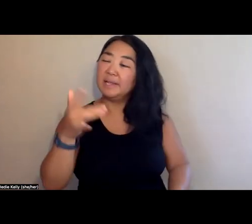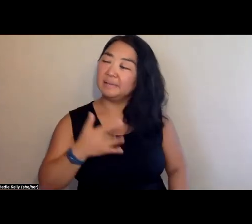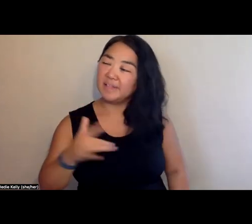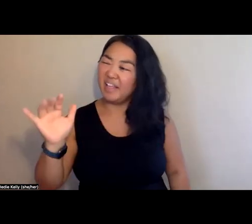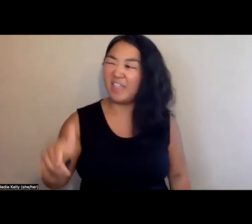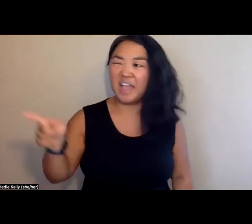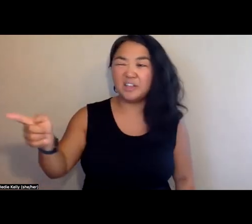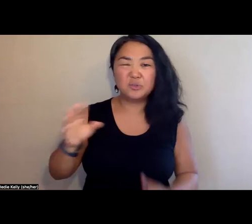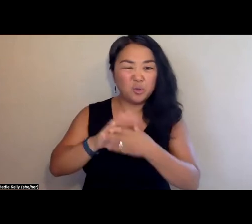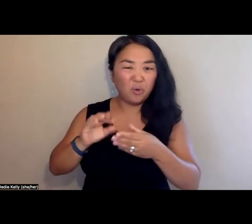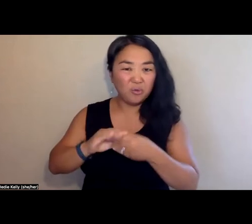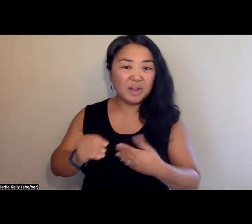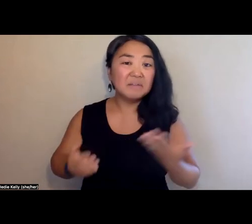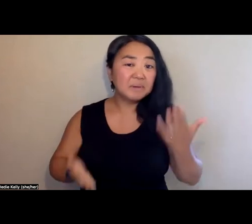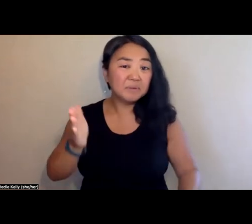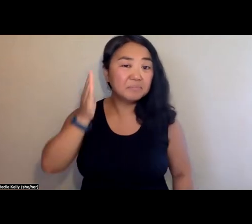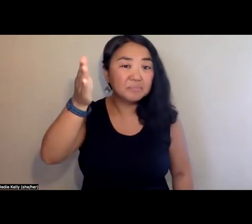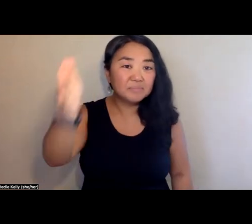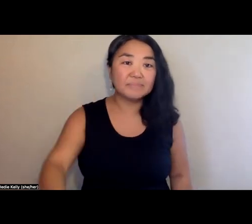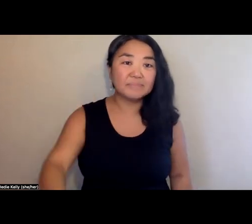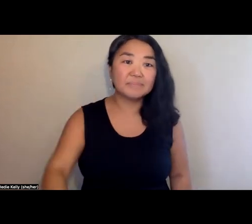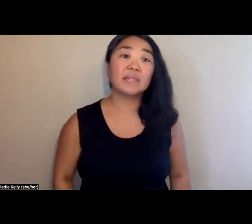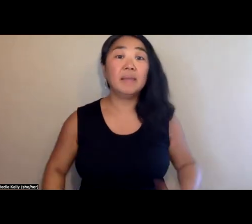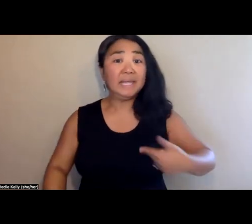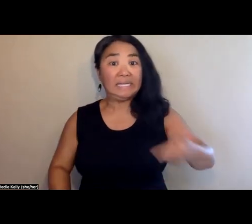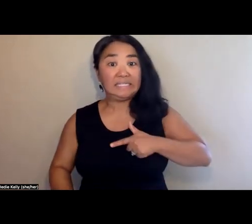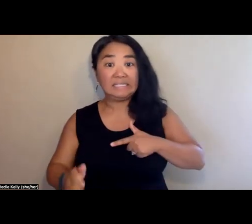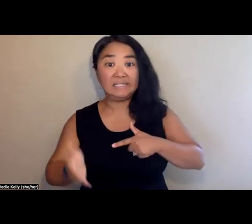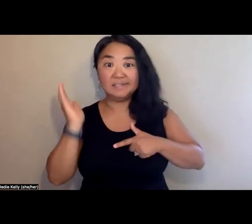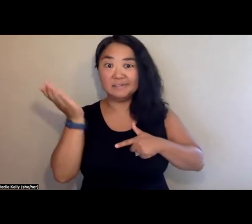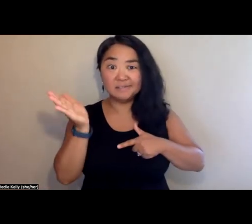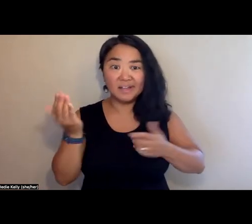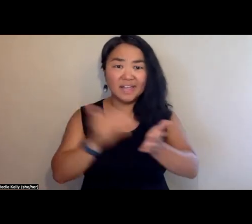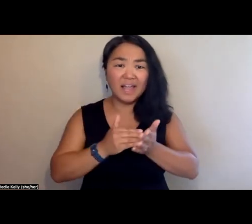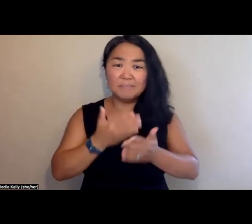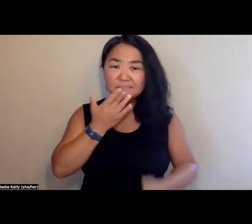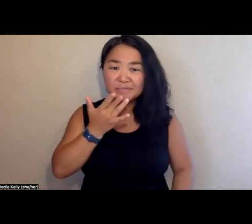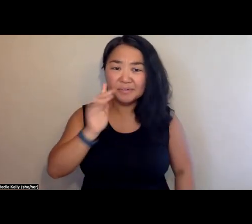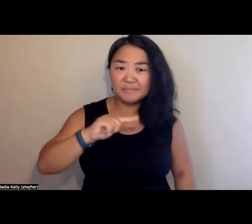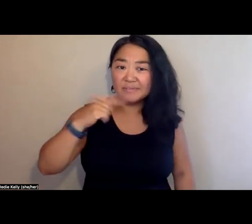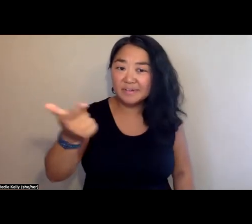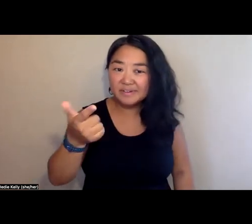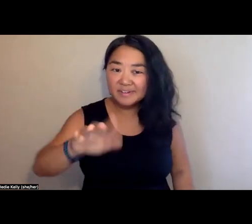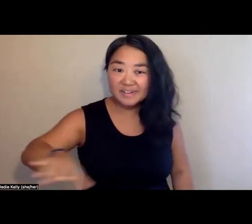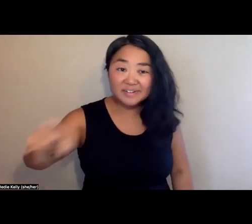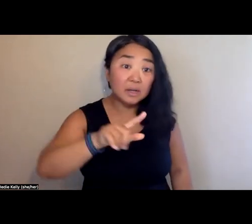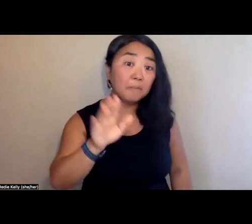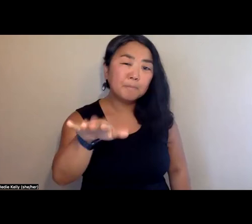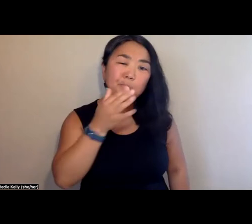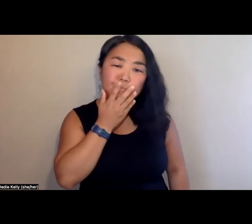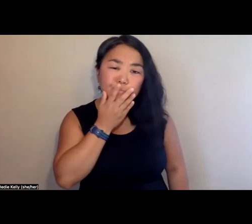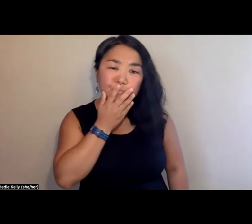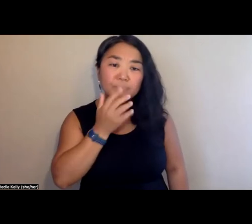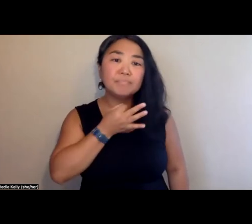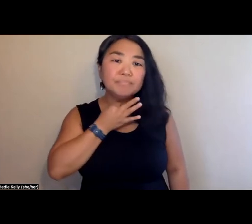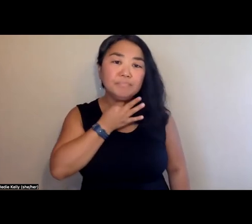road. I'm talking again. I'd love to hear some more of your voices. I'm wondering if anybody has